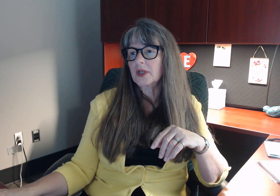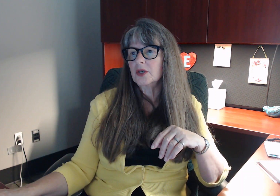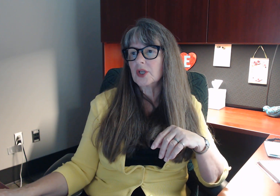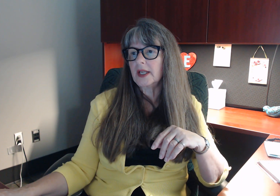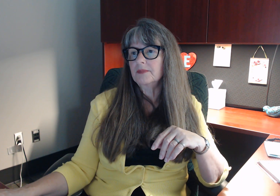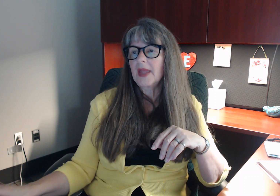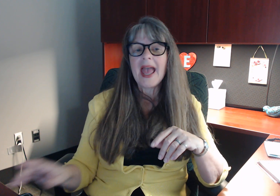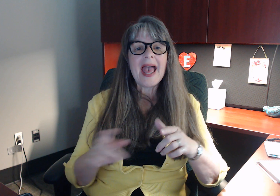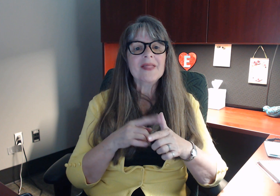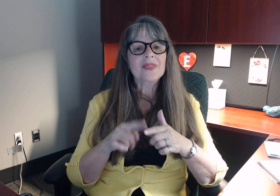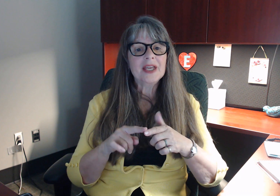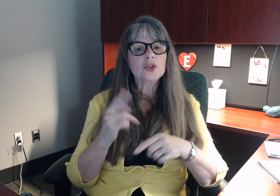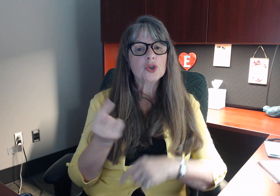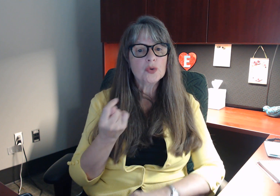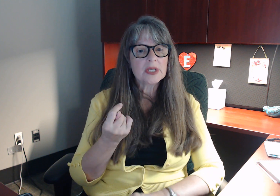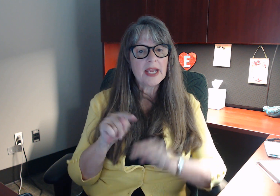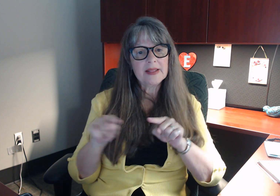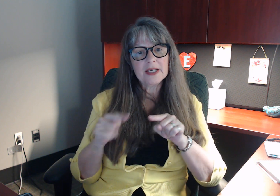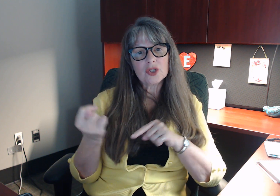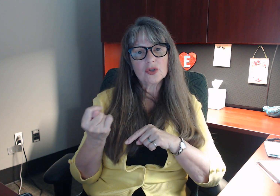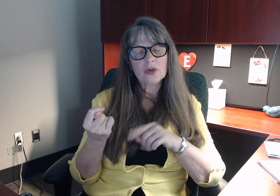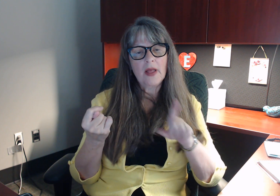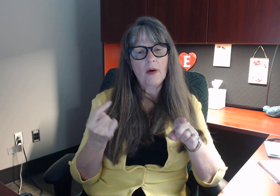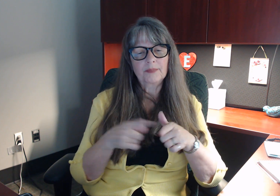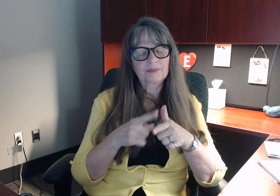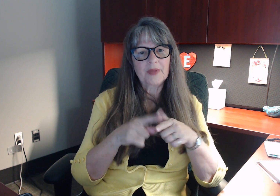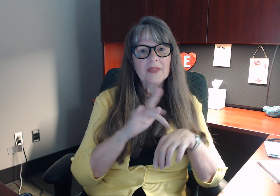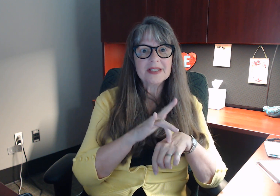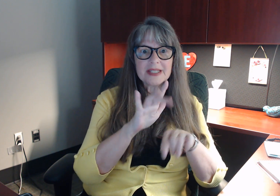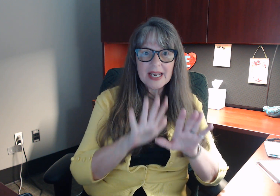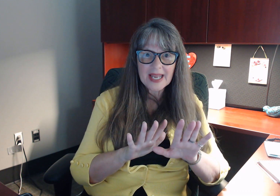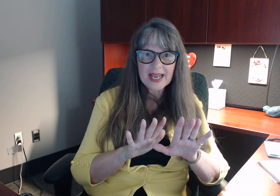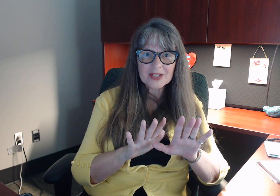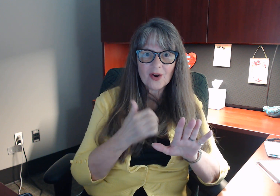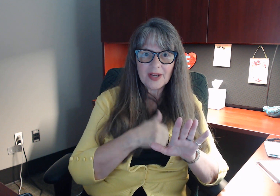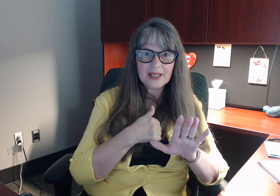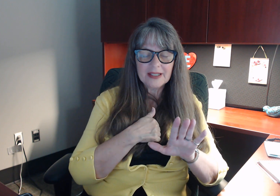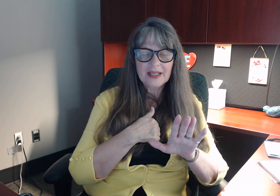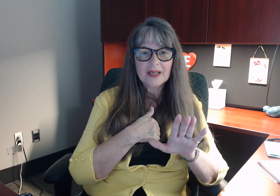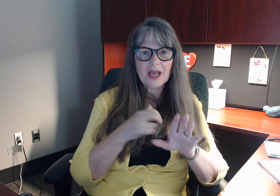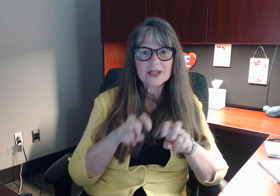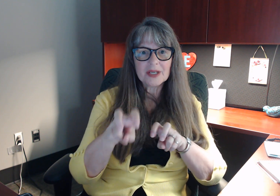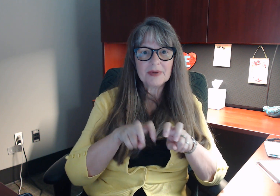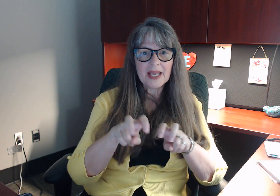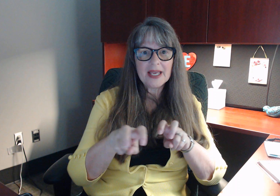need to check it. And then Tuesday, and then Sunday, sorry, kind of skipping ahead.